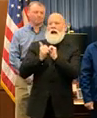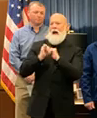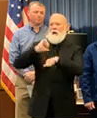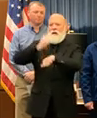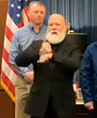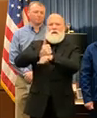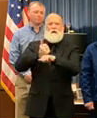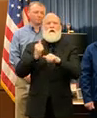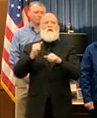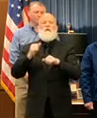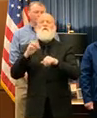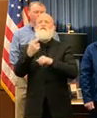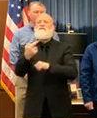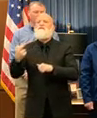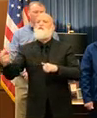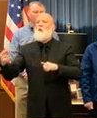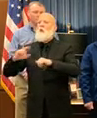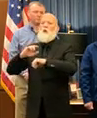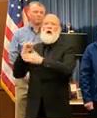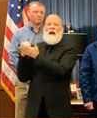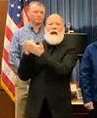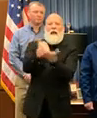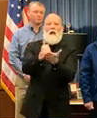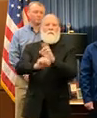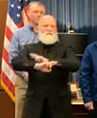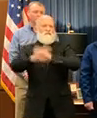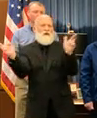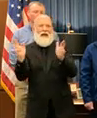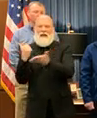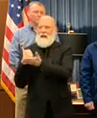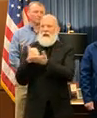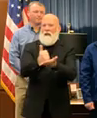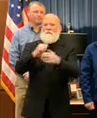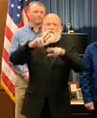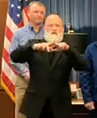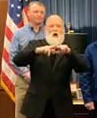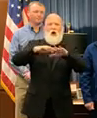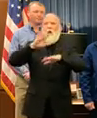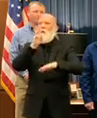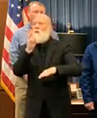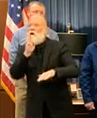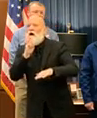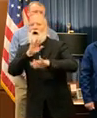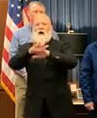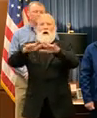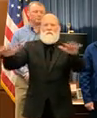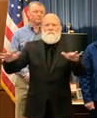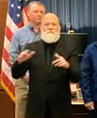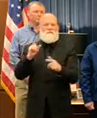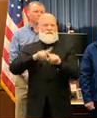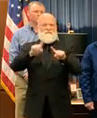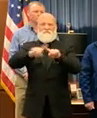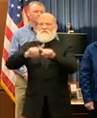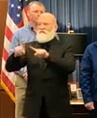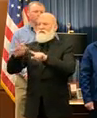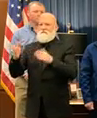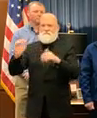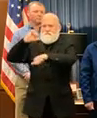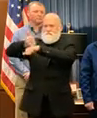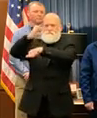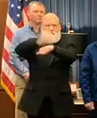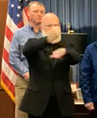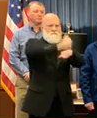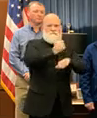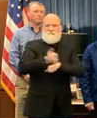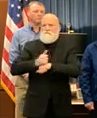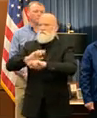stockpiles of brine, other materials, all these different things that we're doing to, when I got the briefing downstairs, Director Stallings